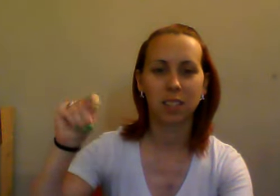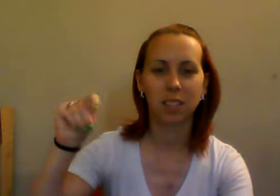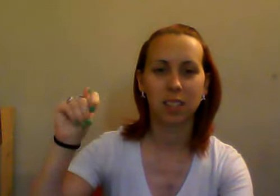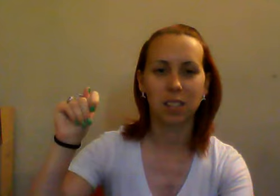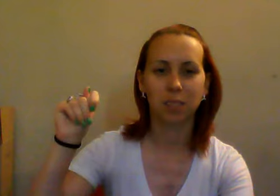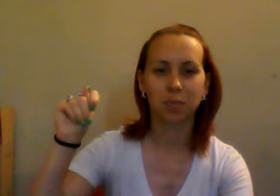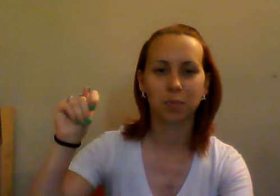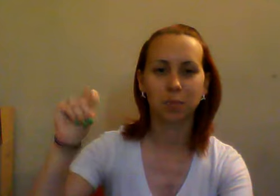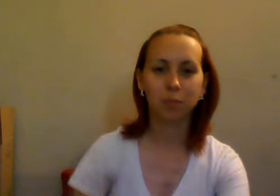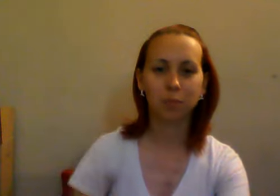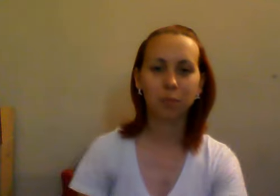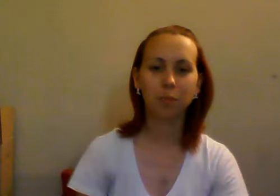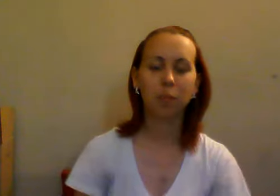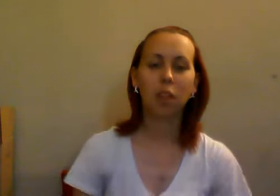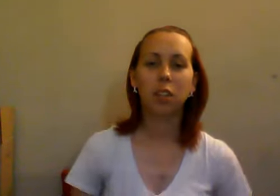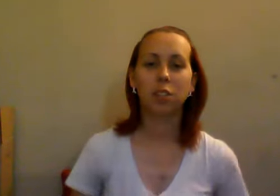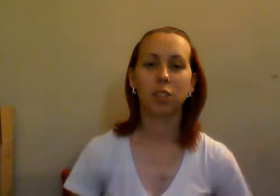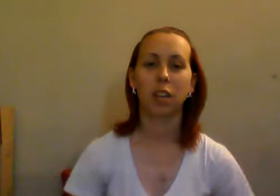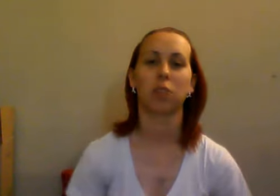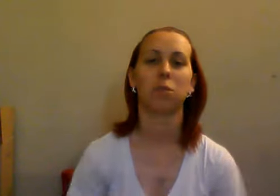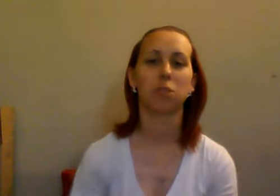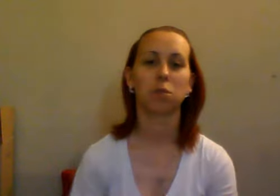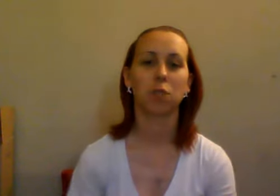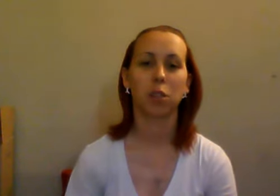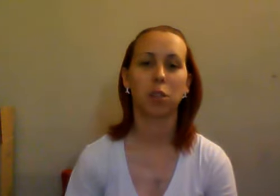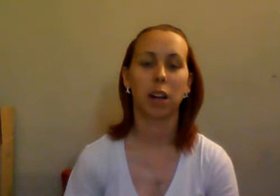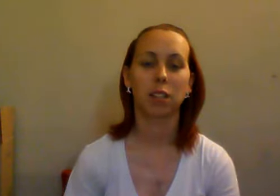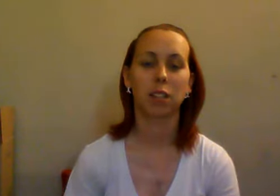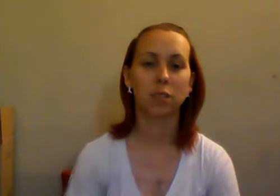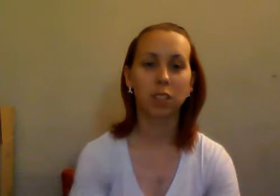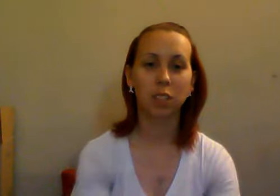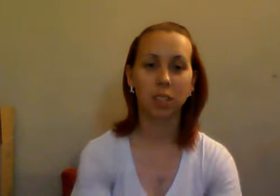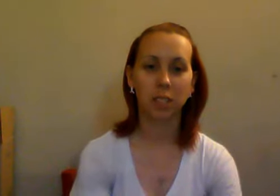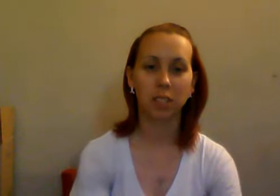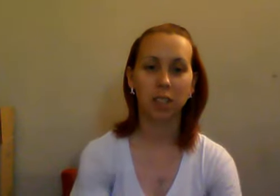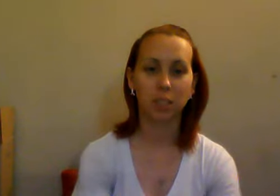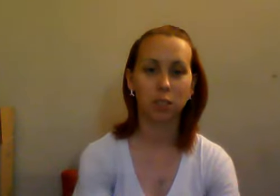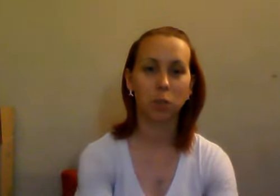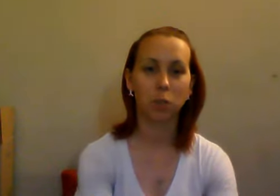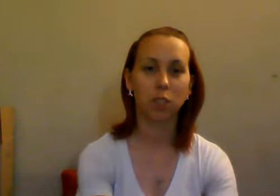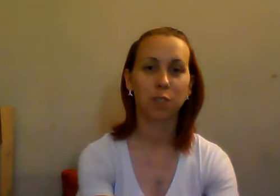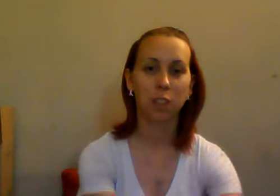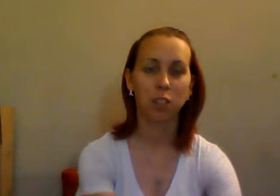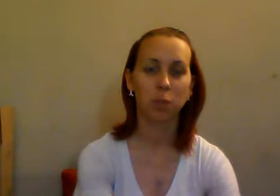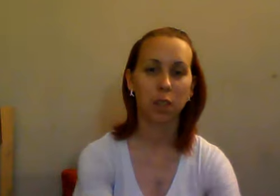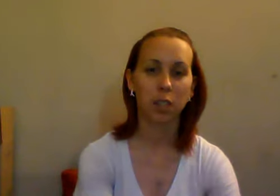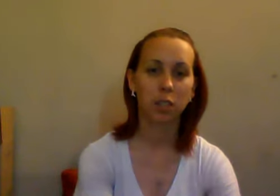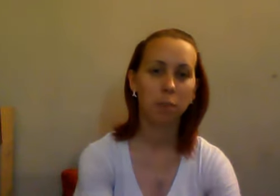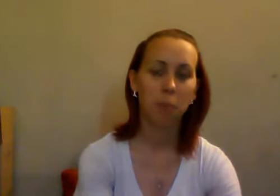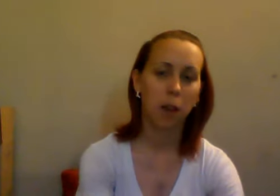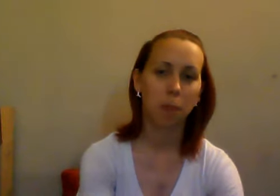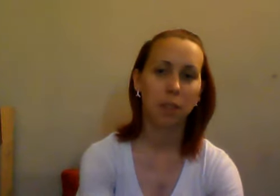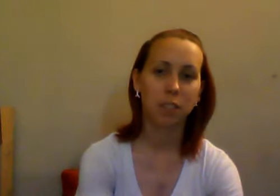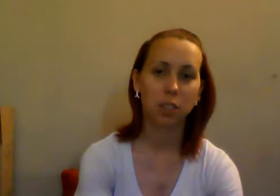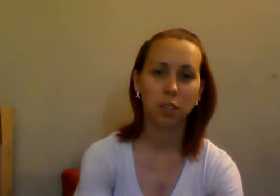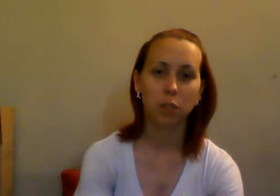R-U-S-T. So again, I hope this was really good practice and really good insight to the world of finger spelling. That's going to do it for